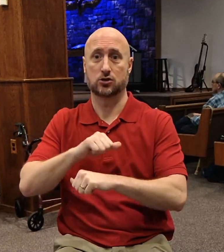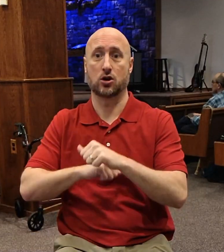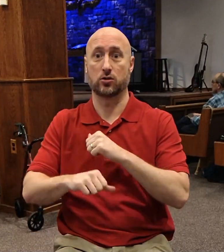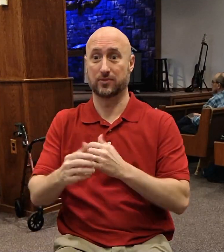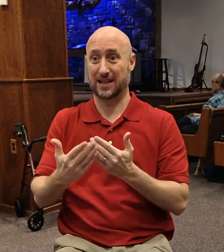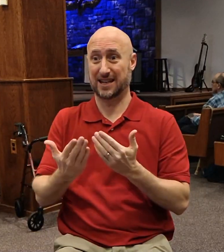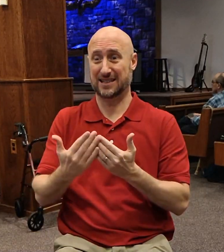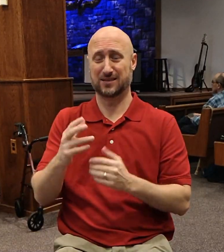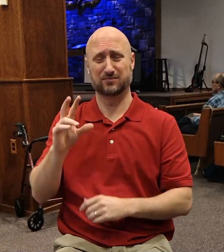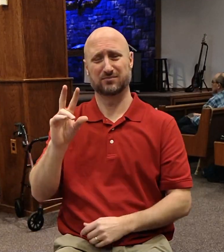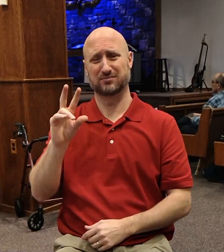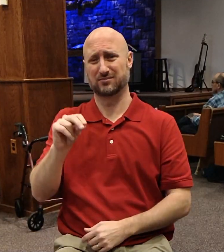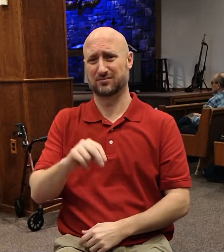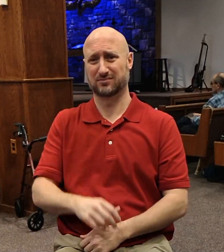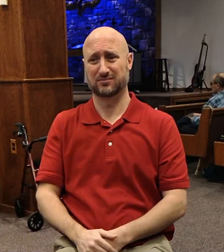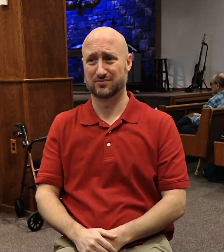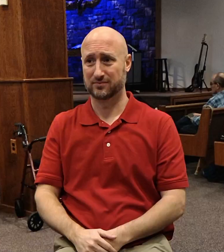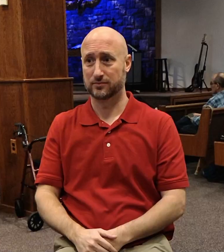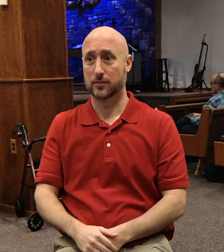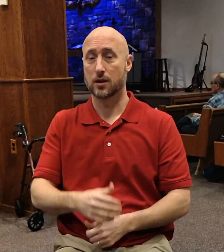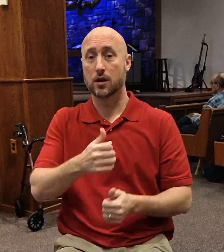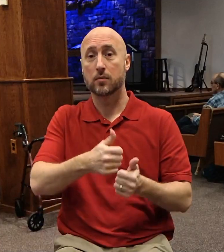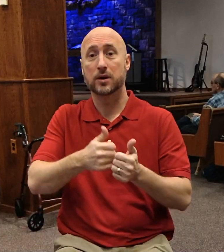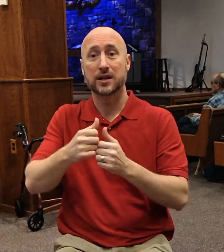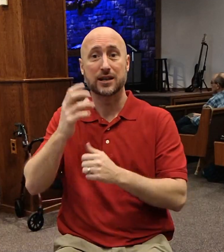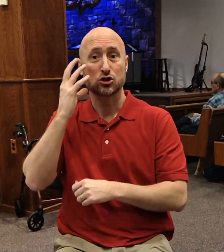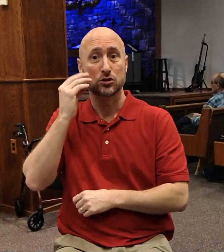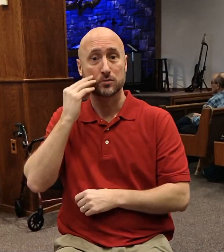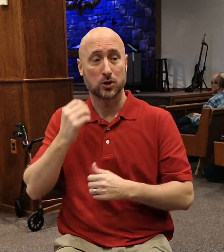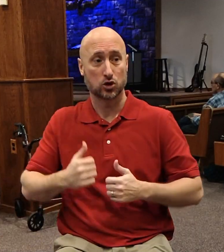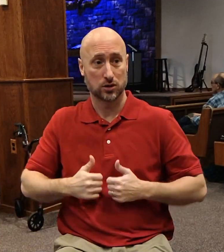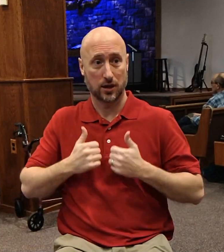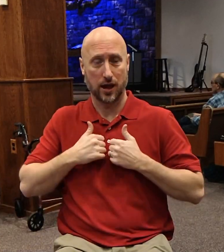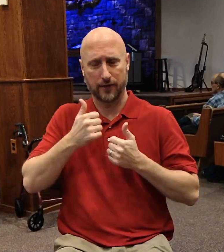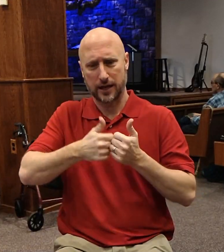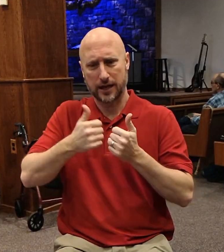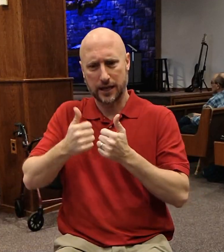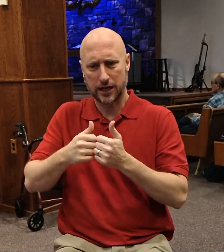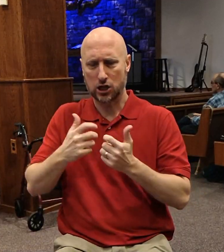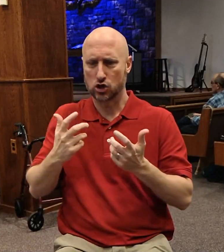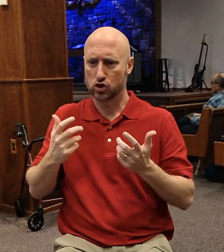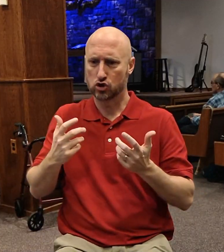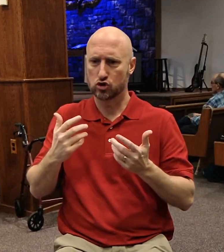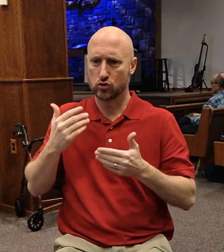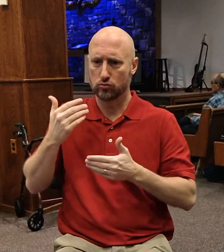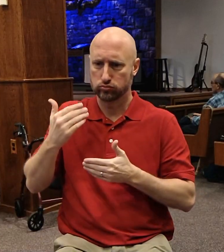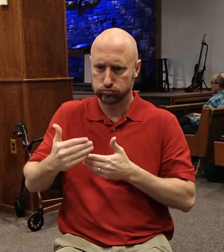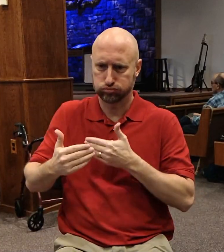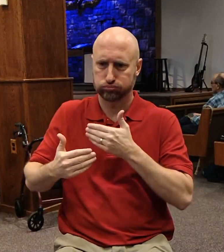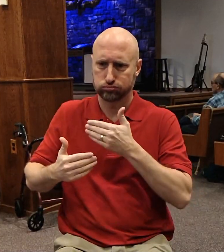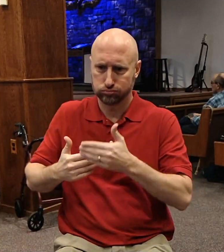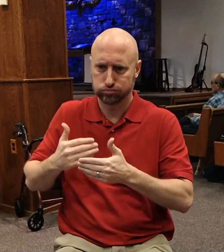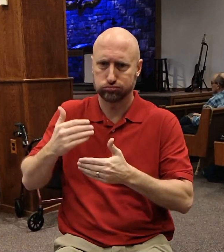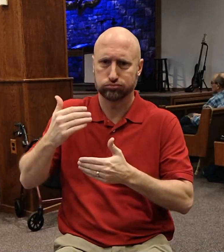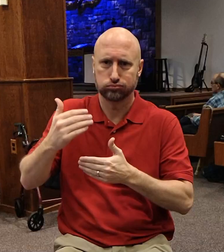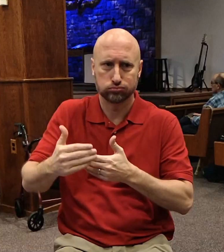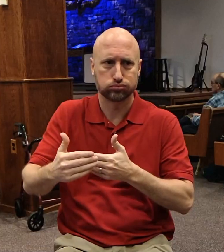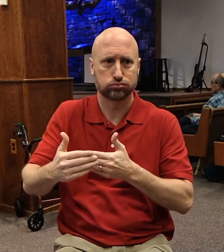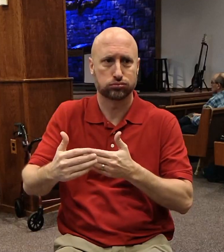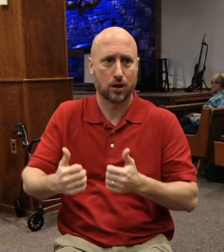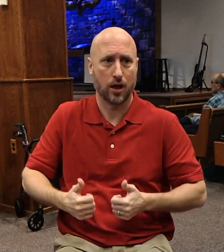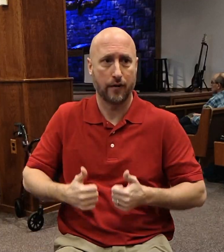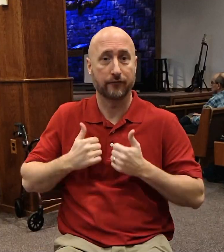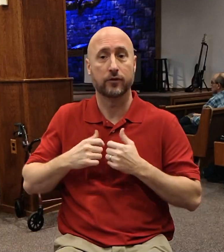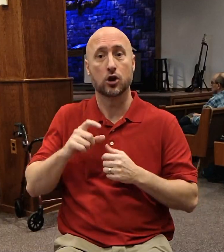no but each experience in life each stage as we live there should be more of